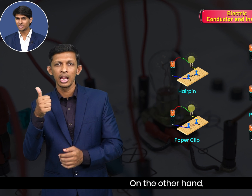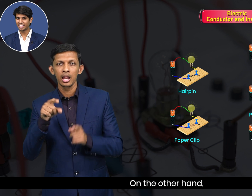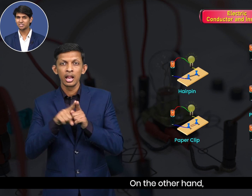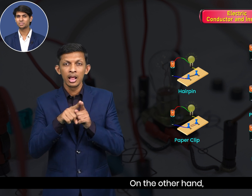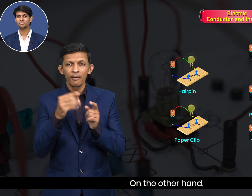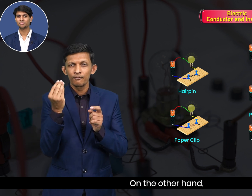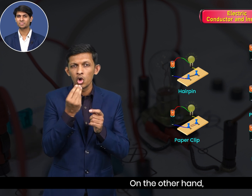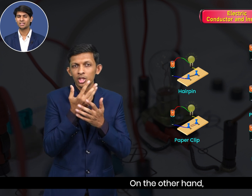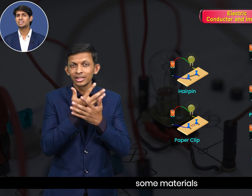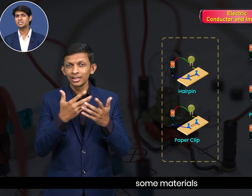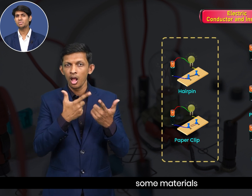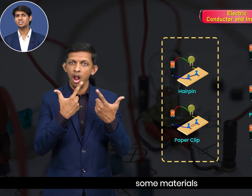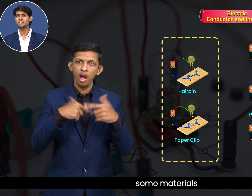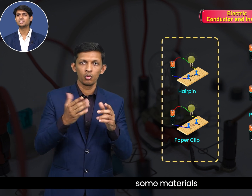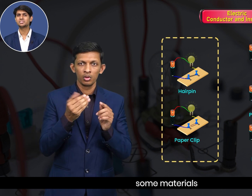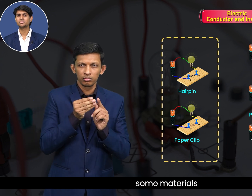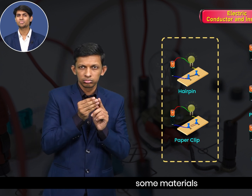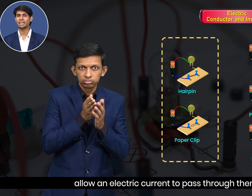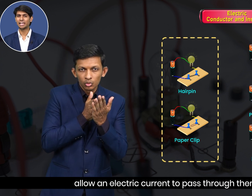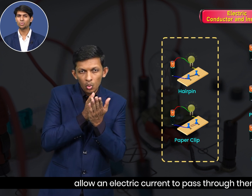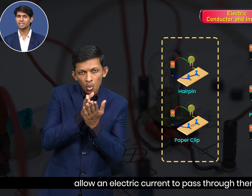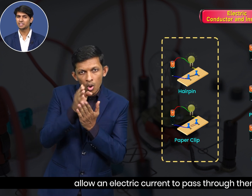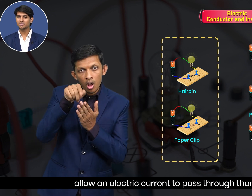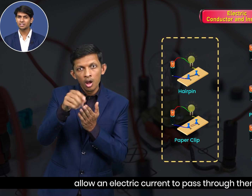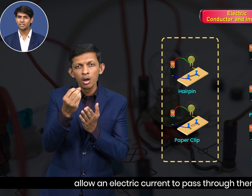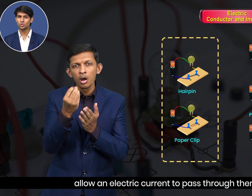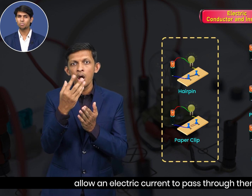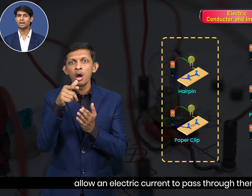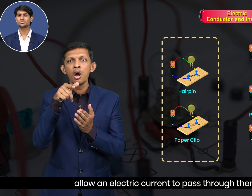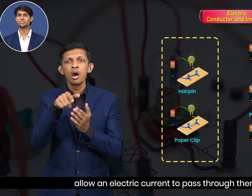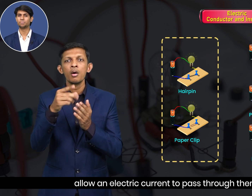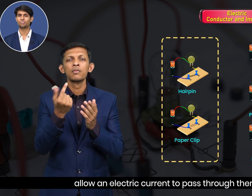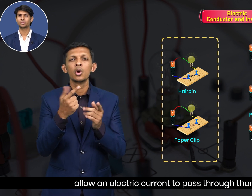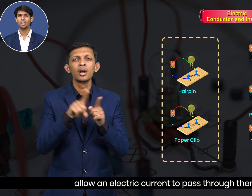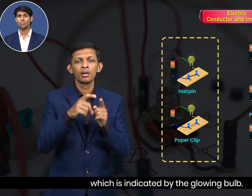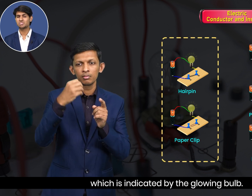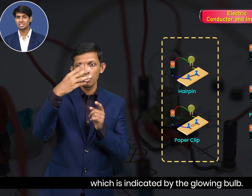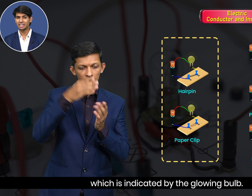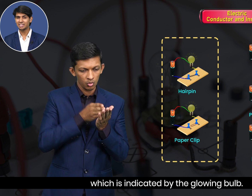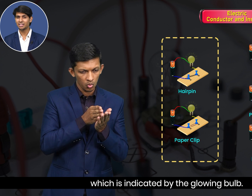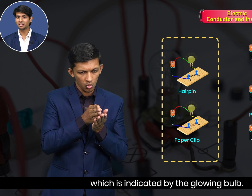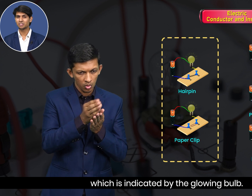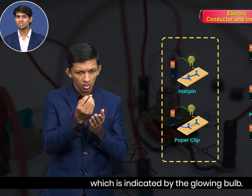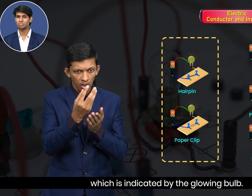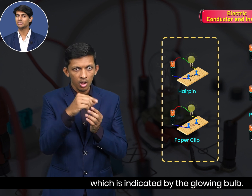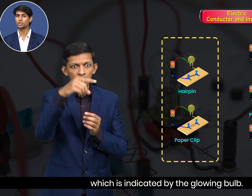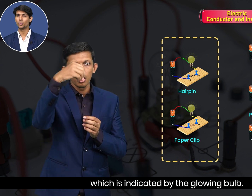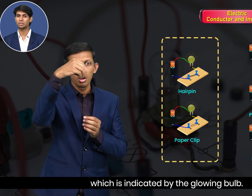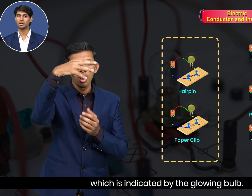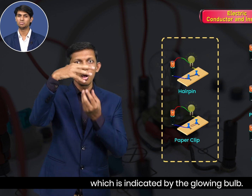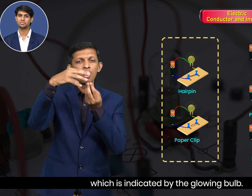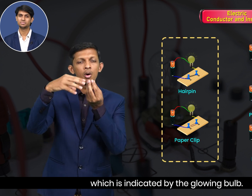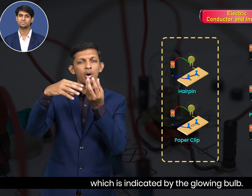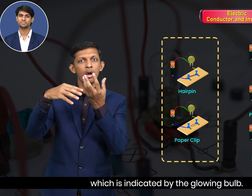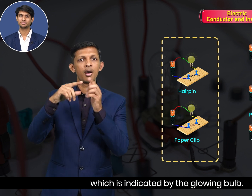On the other hand, some materials allow an electric current to pass through them, which is indicated by the